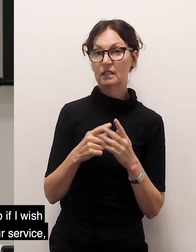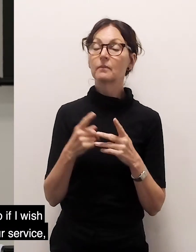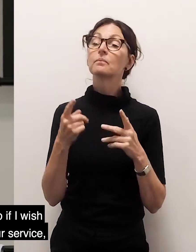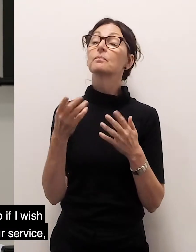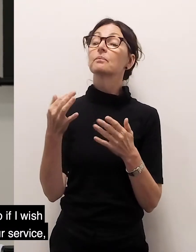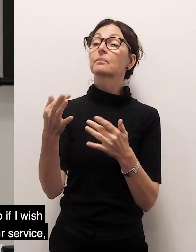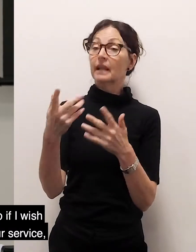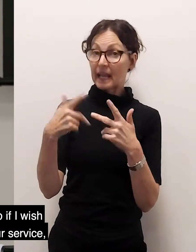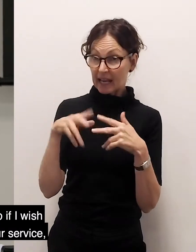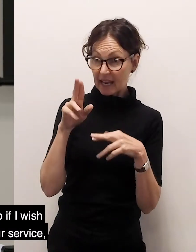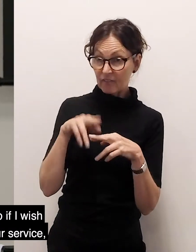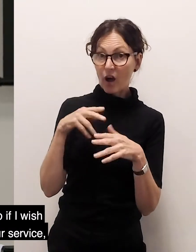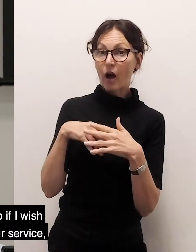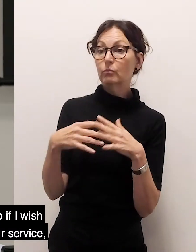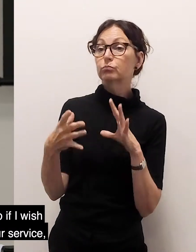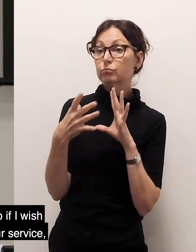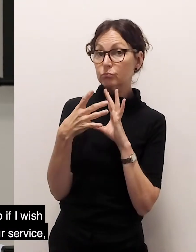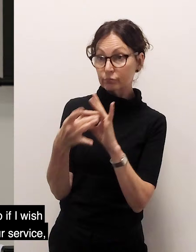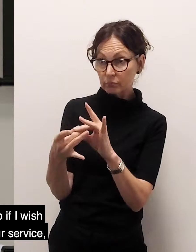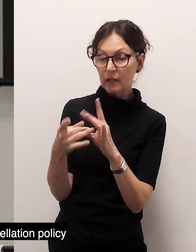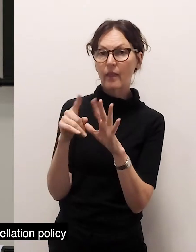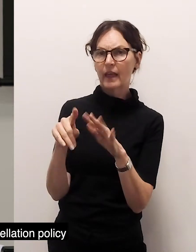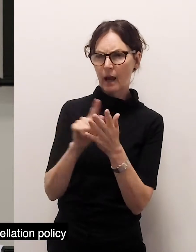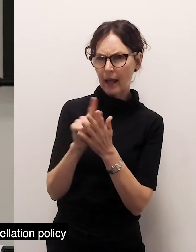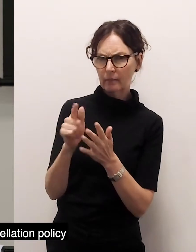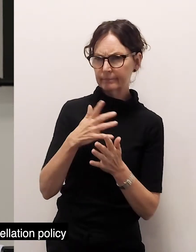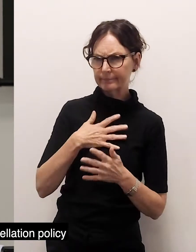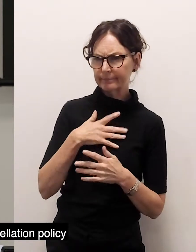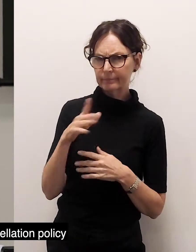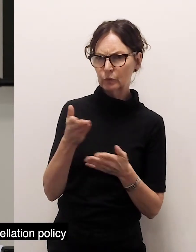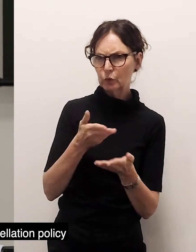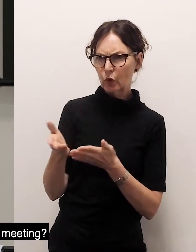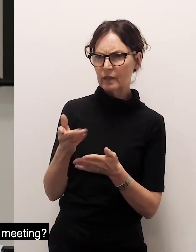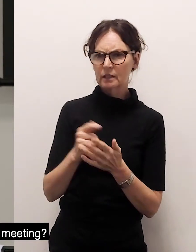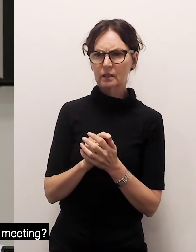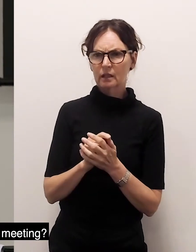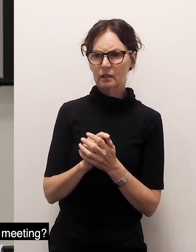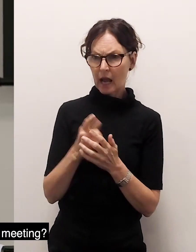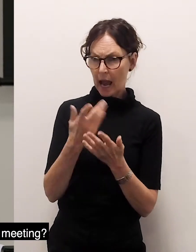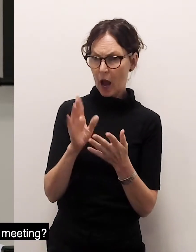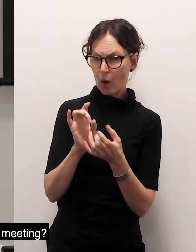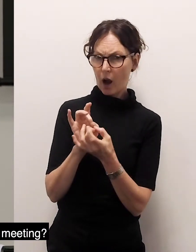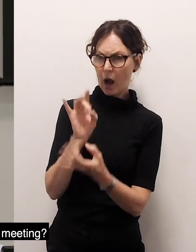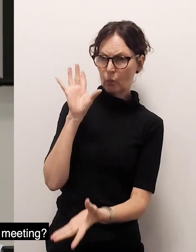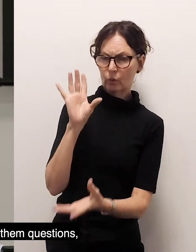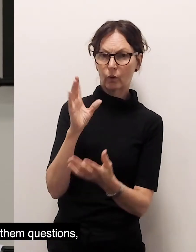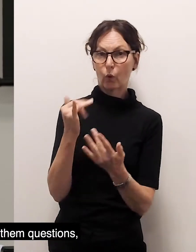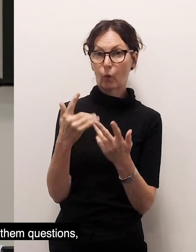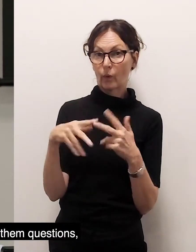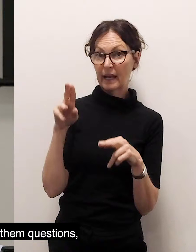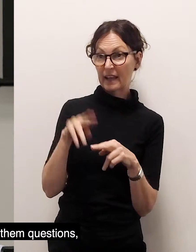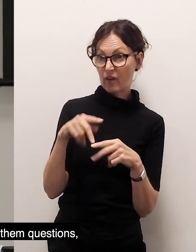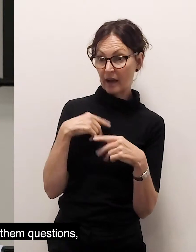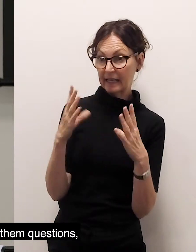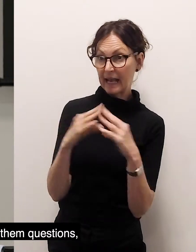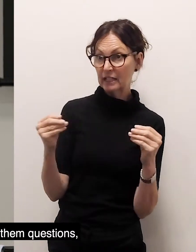you do if I wish to get out of your service? Or what is your cancellation policy if I can't make a meeting? And